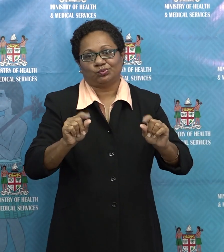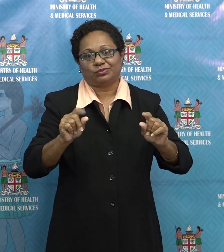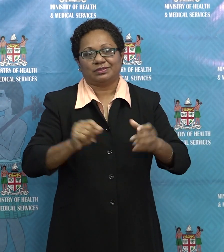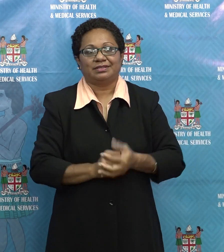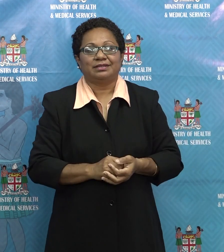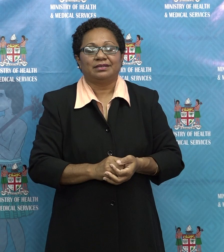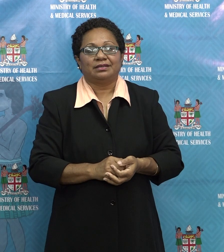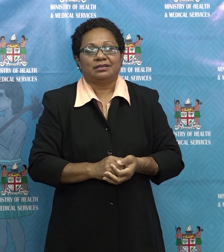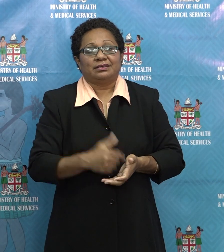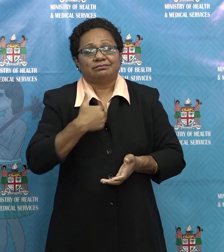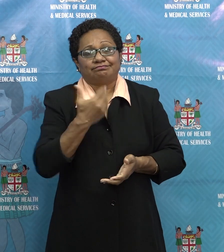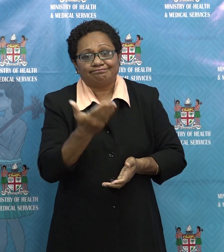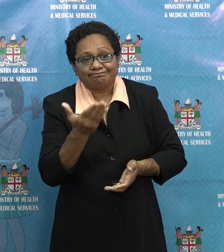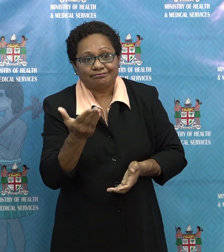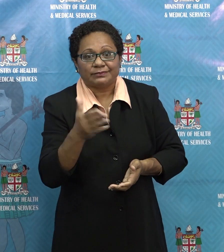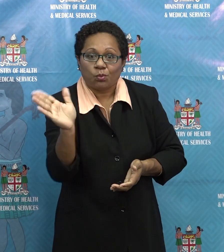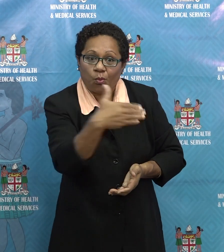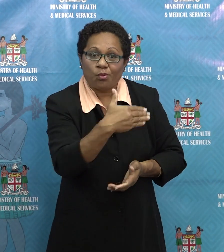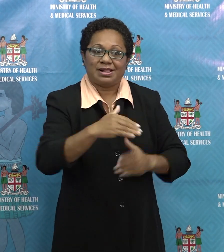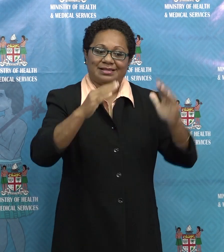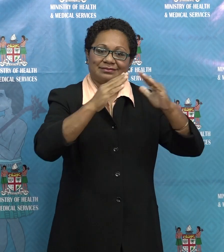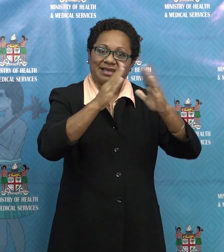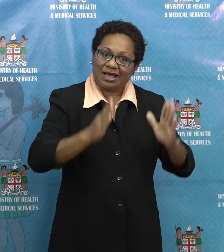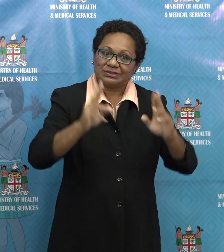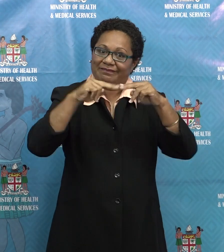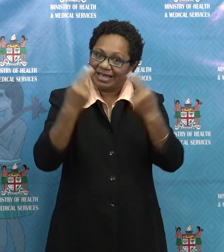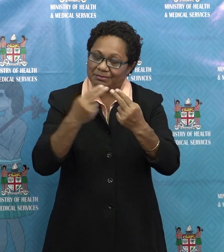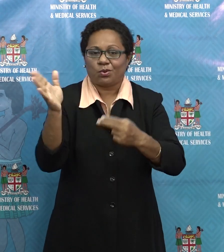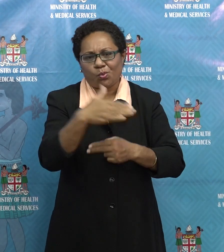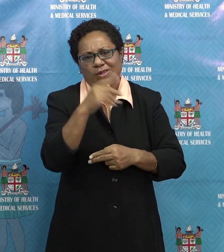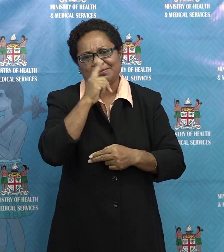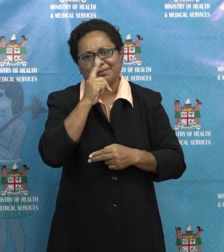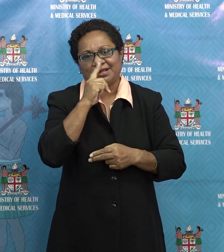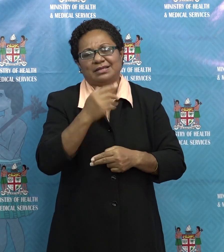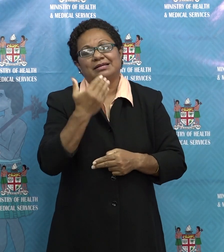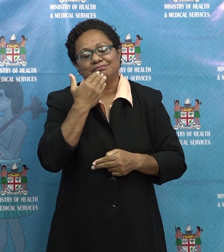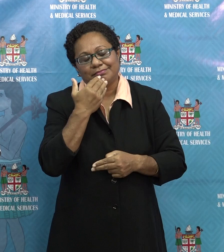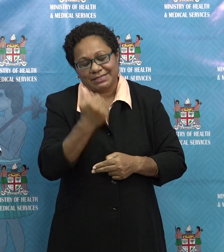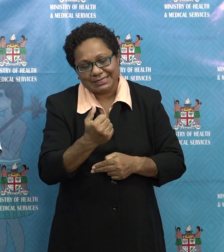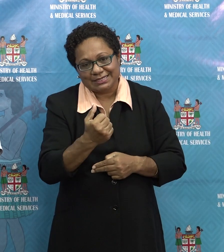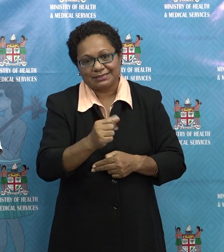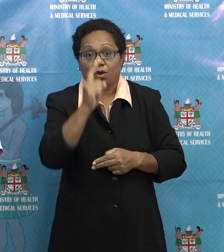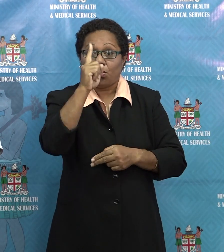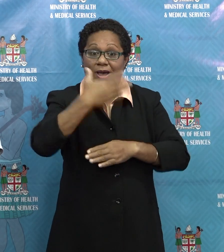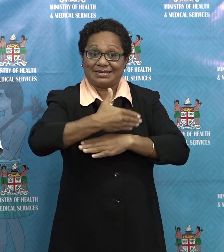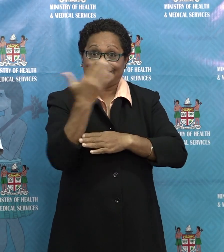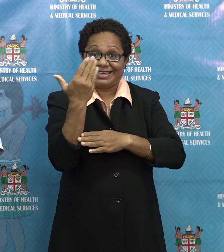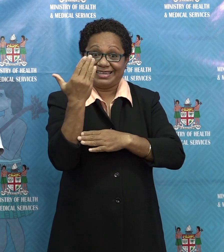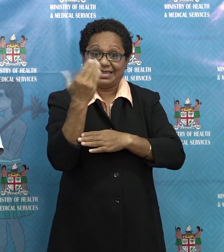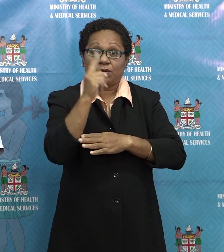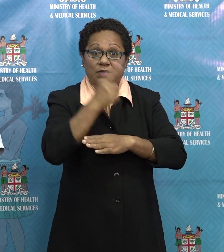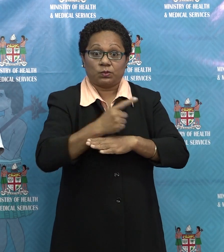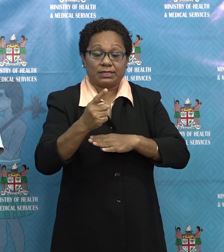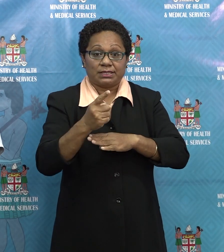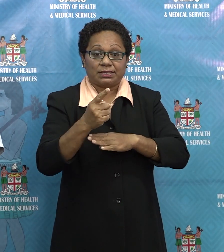I encourage every household and community to spend at least 1 day per week reviewing how